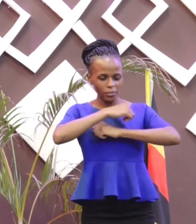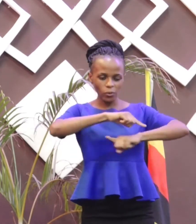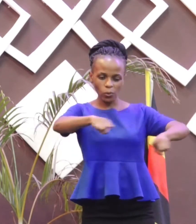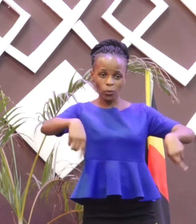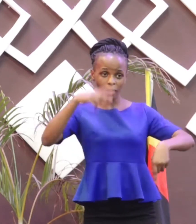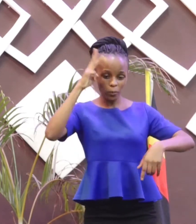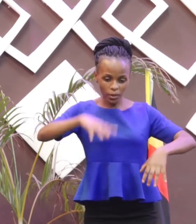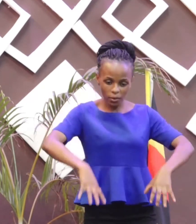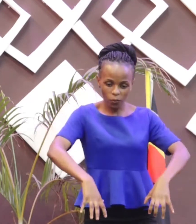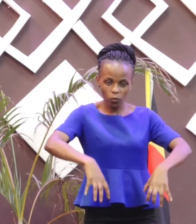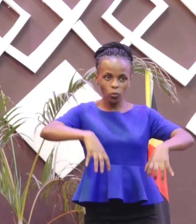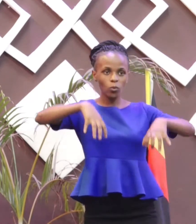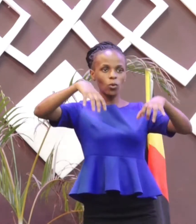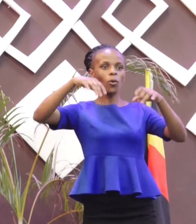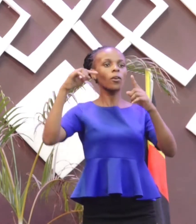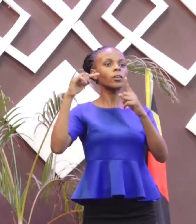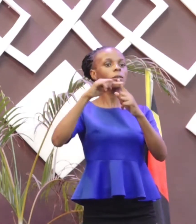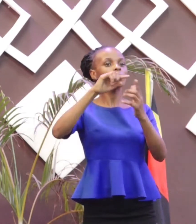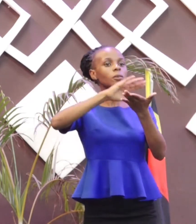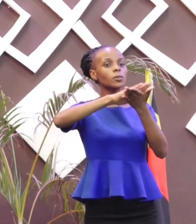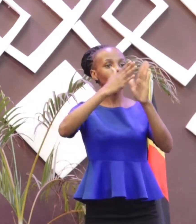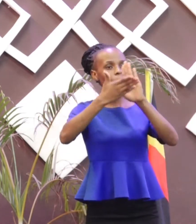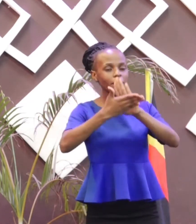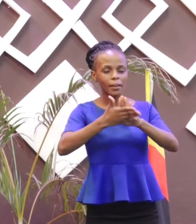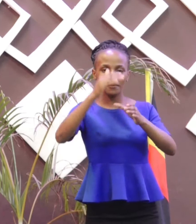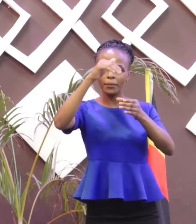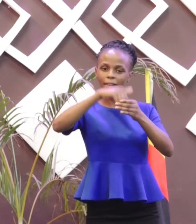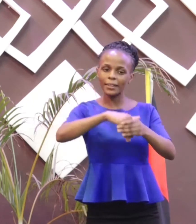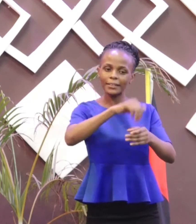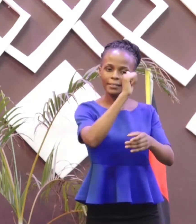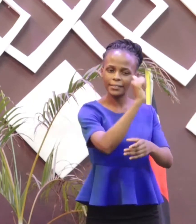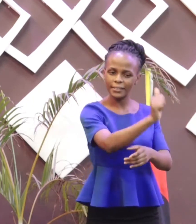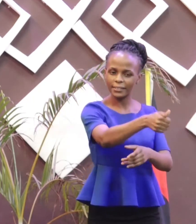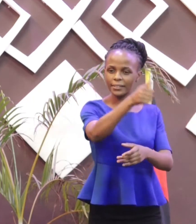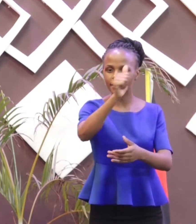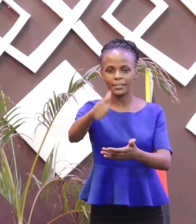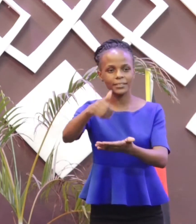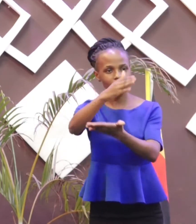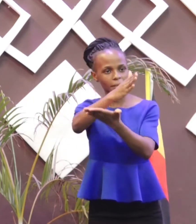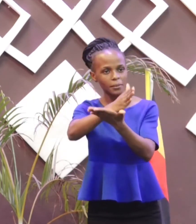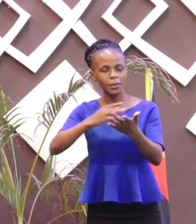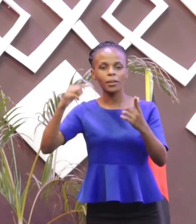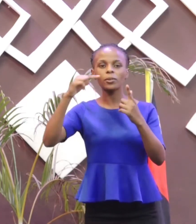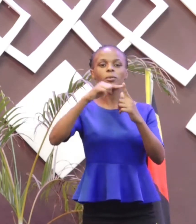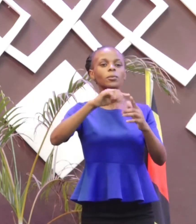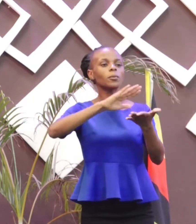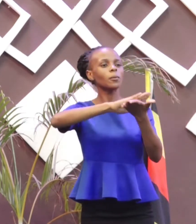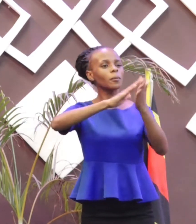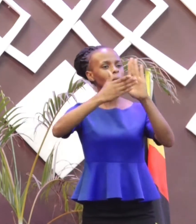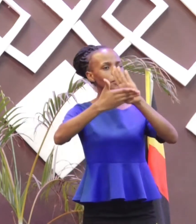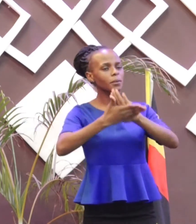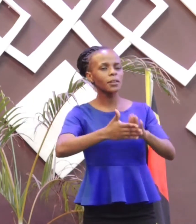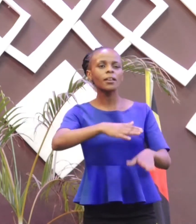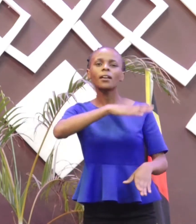become in every respect the mature body of